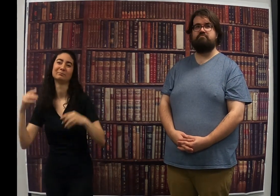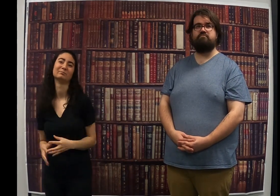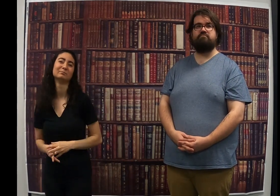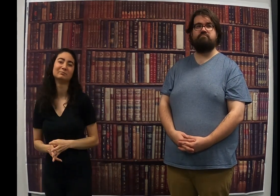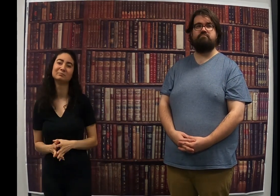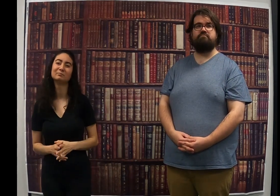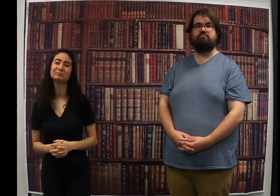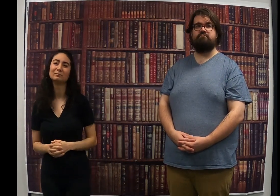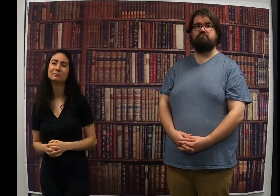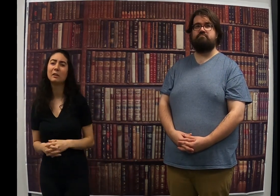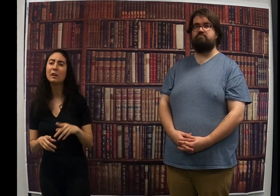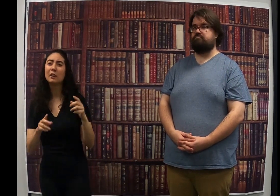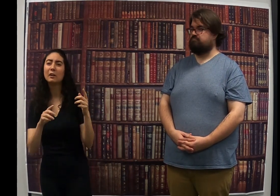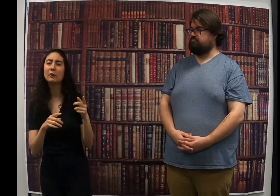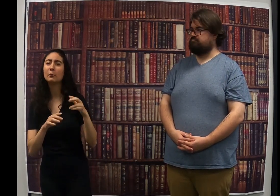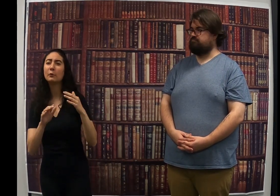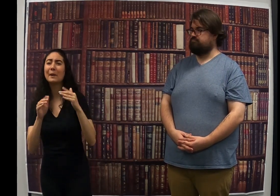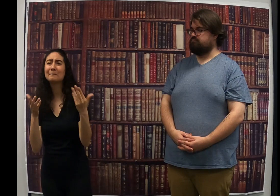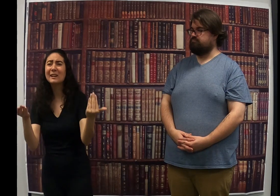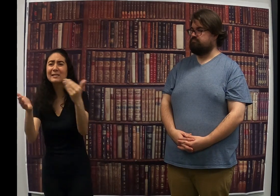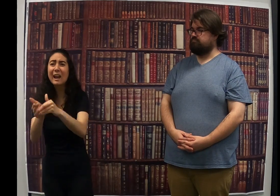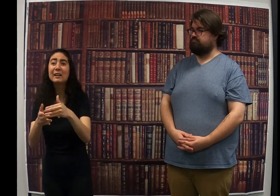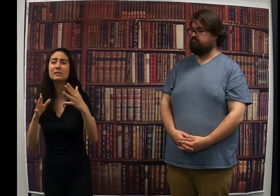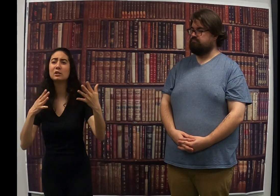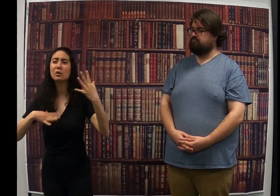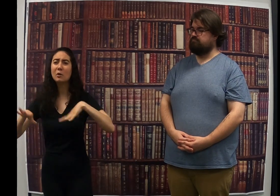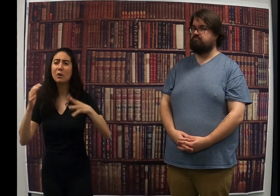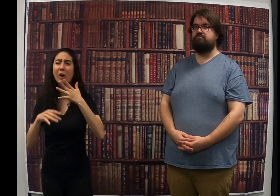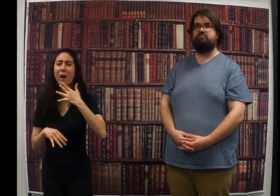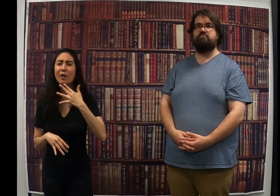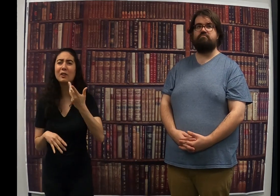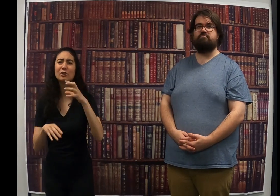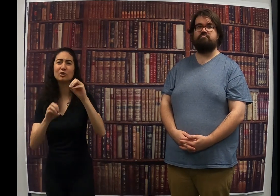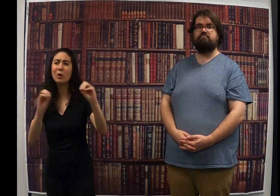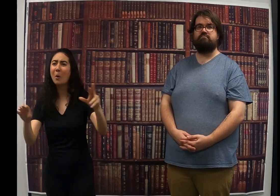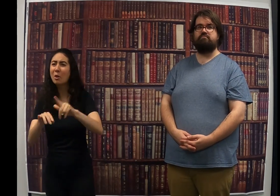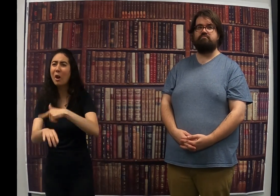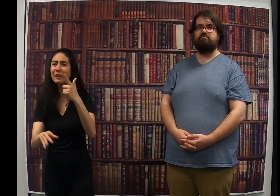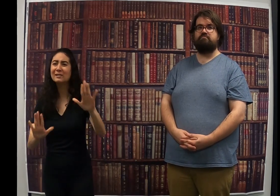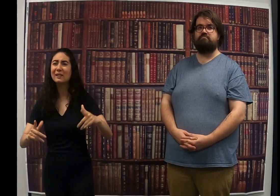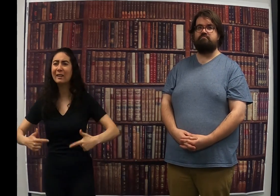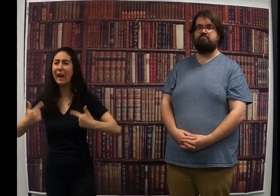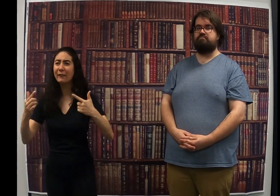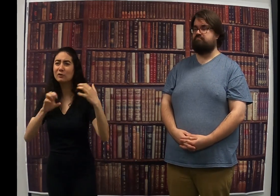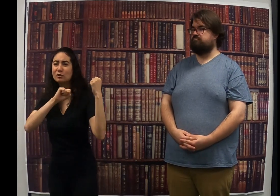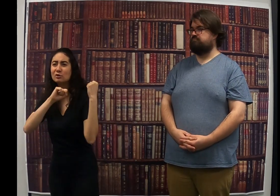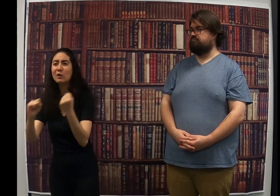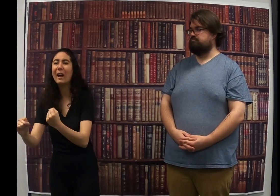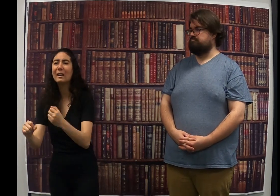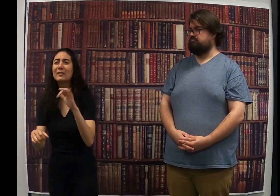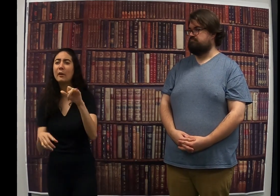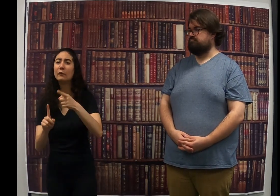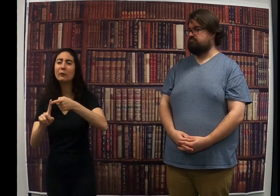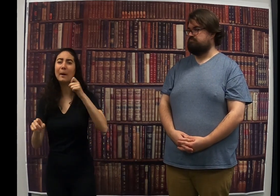He no longer retains his color, no longer has life and strength, and that form